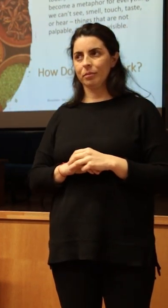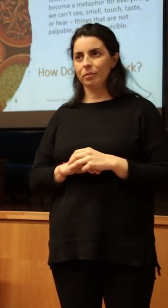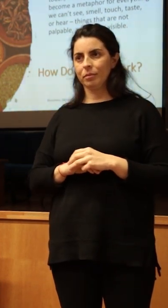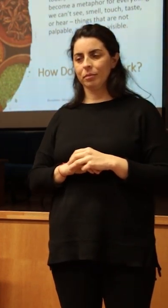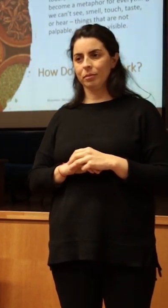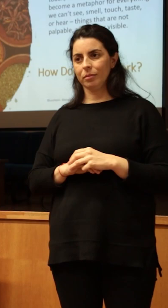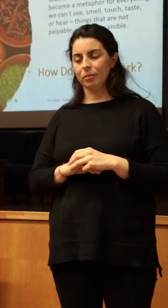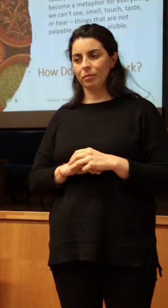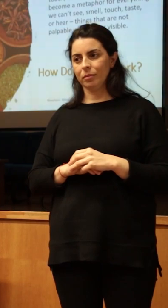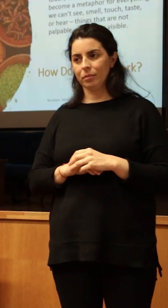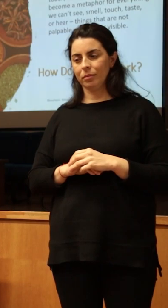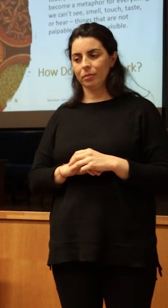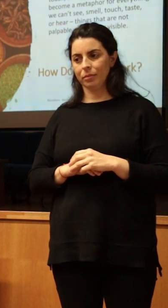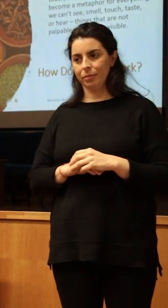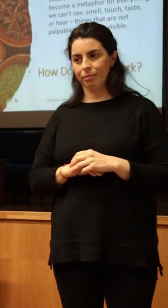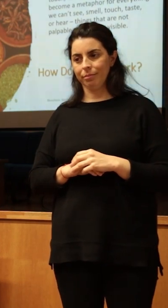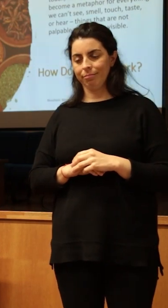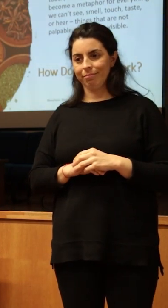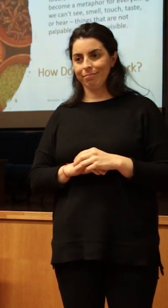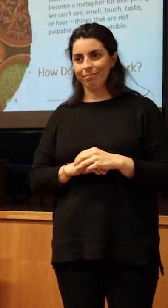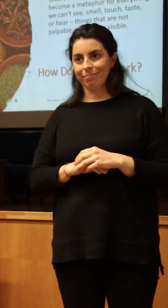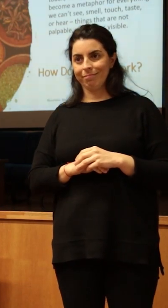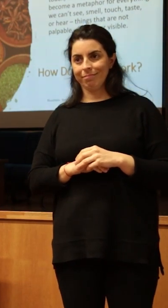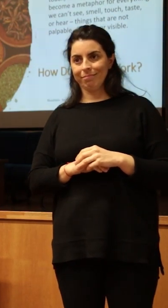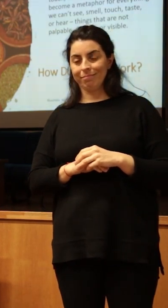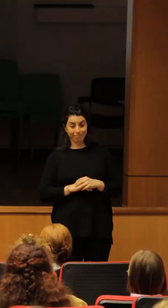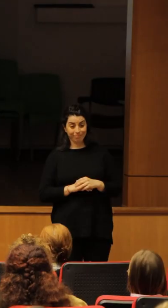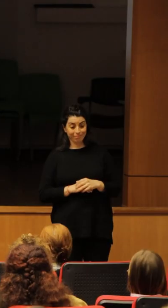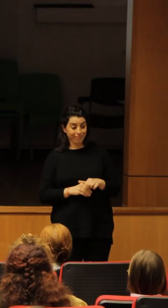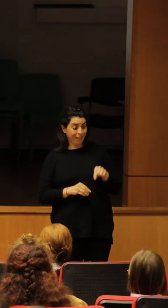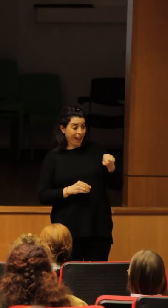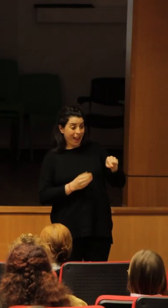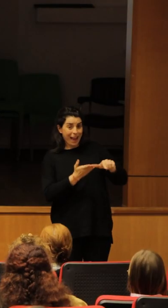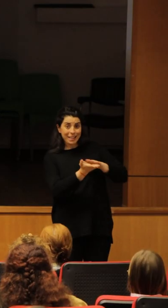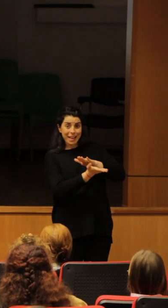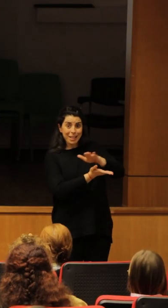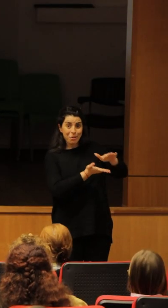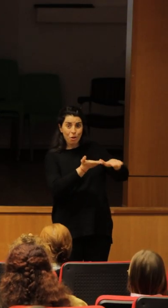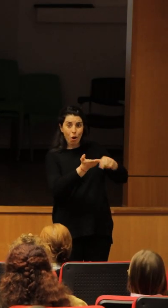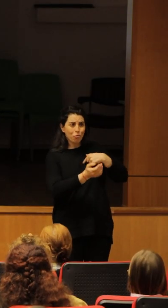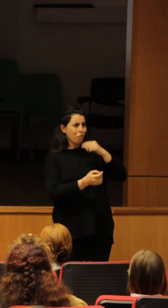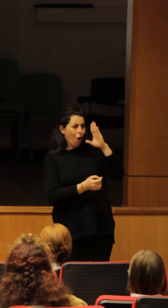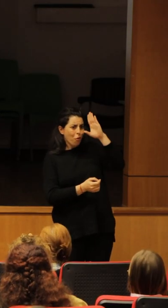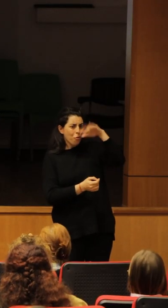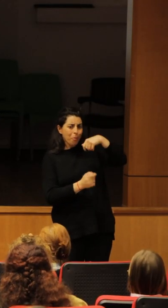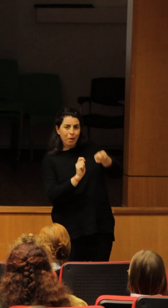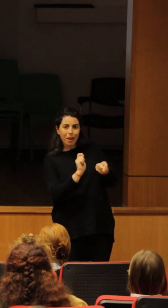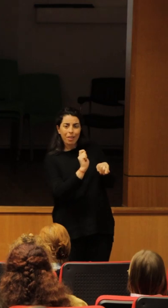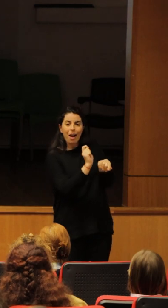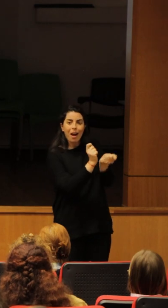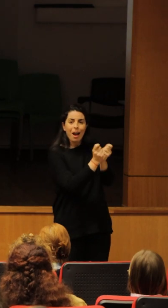cannot touch, smell, taste, hear. ¿Y cuál es el tema? Que nosotros no podemos cambiar nada de lo que no